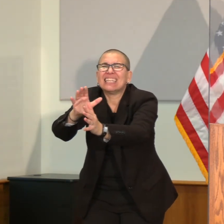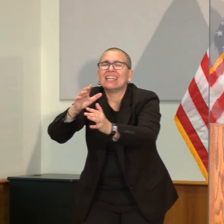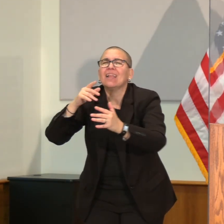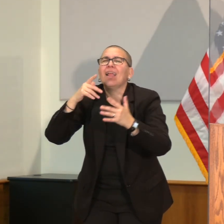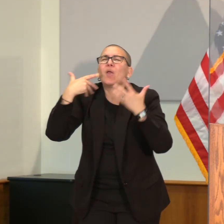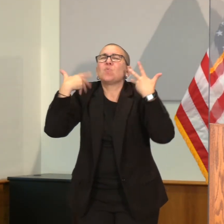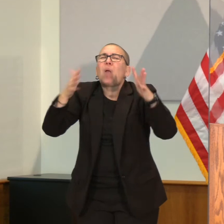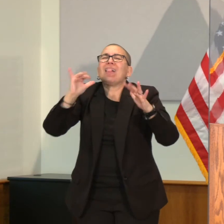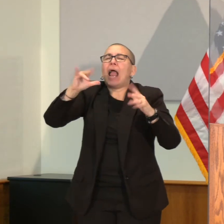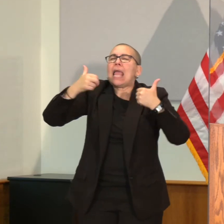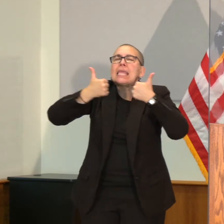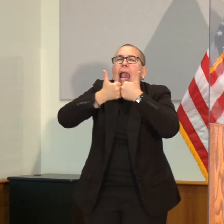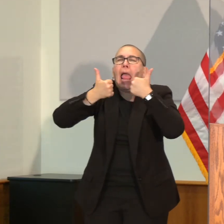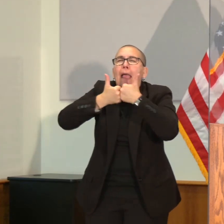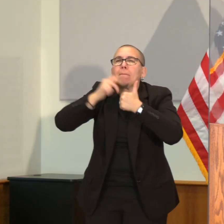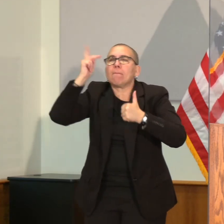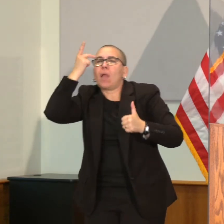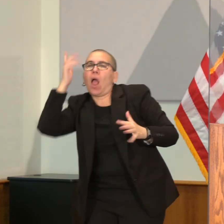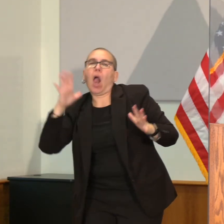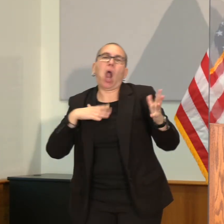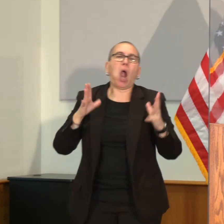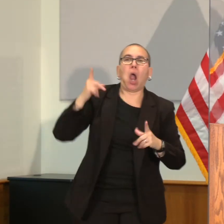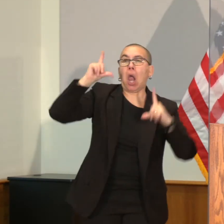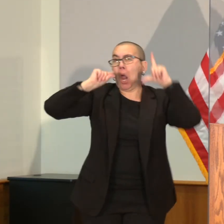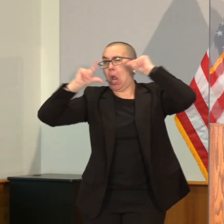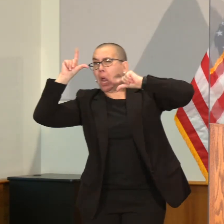to be done. So I will just keep trying to work with them.